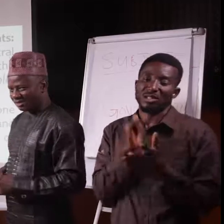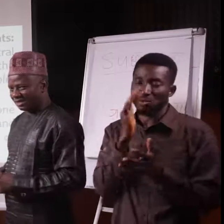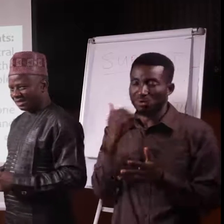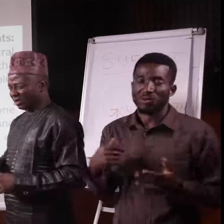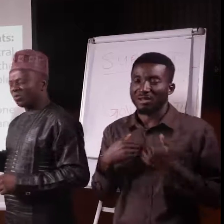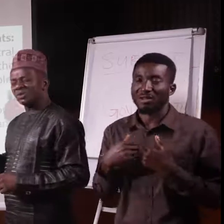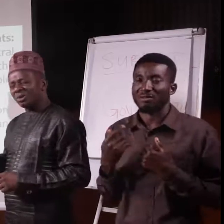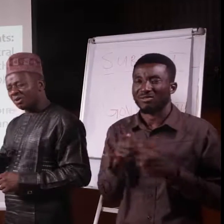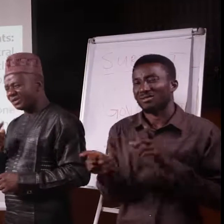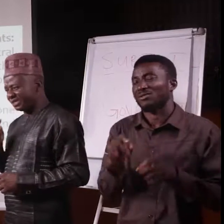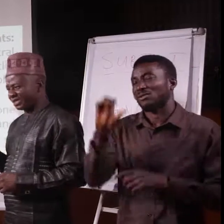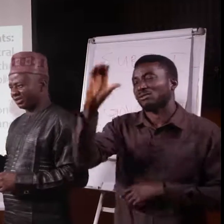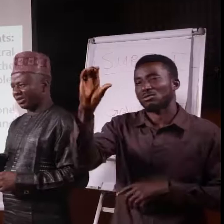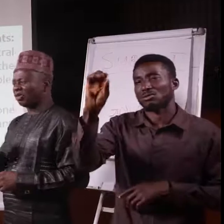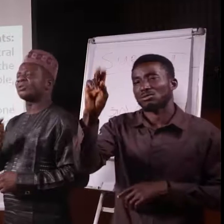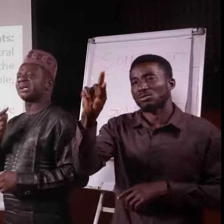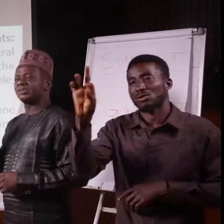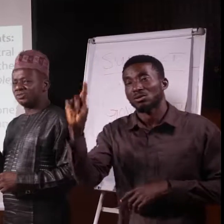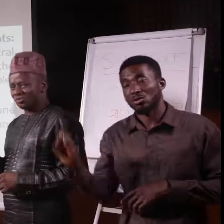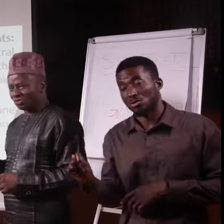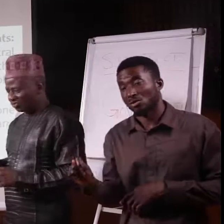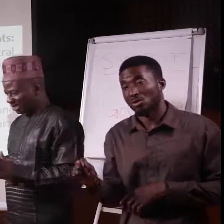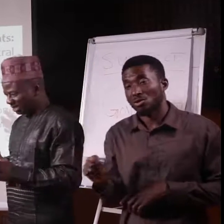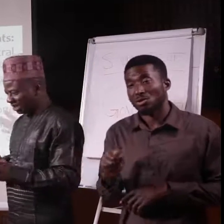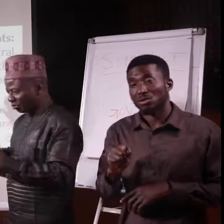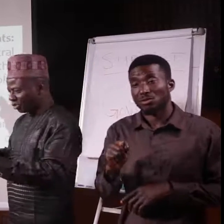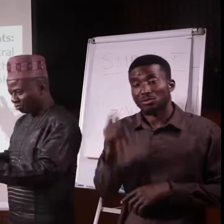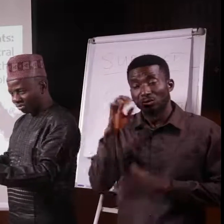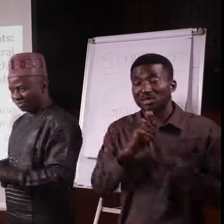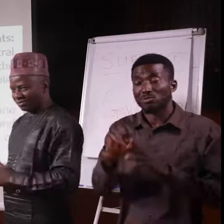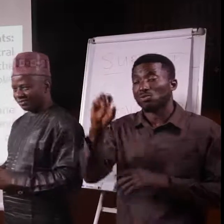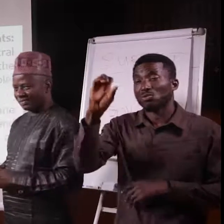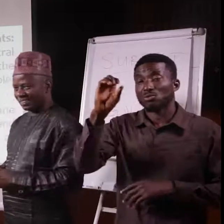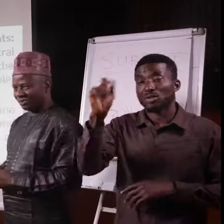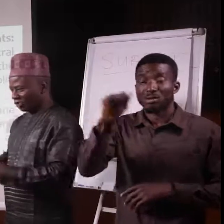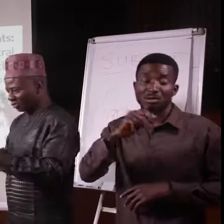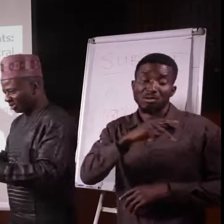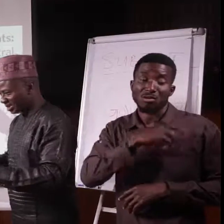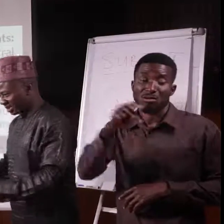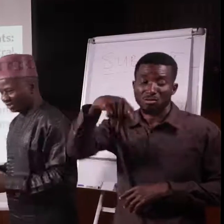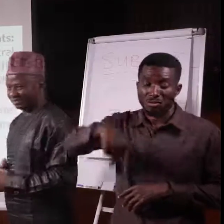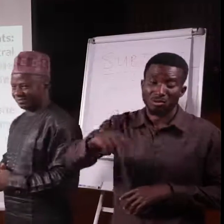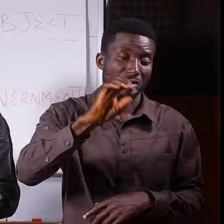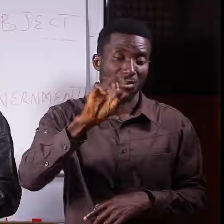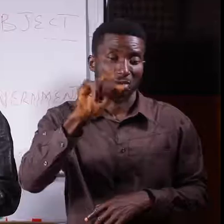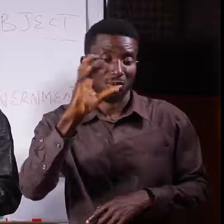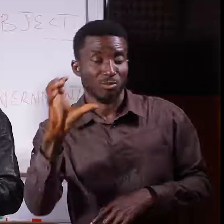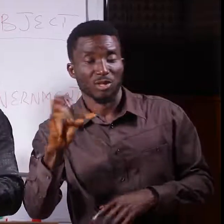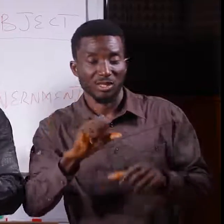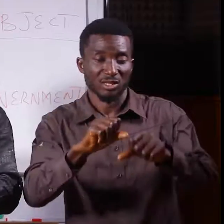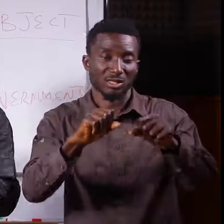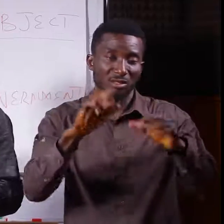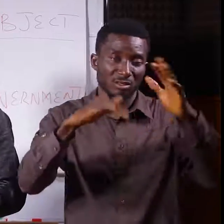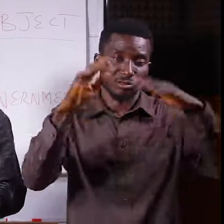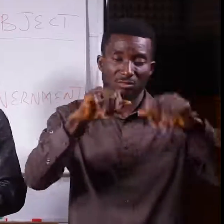court. And almost all villages in all localities you go, you see a police post or a police station. And we